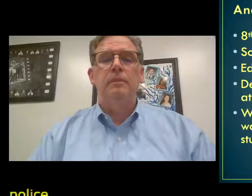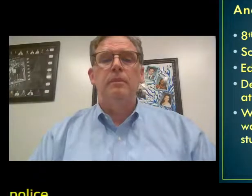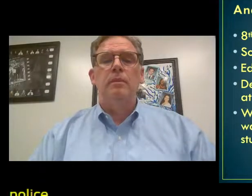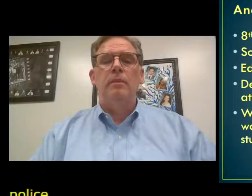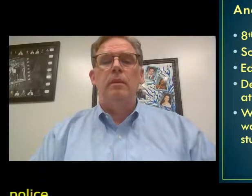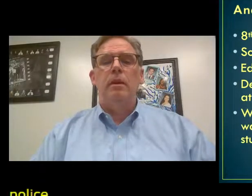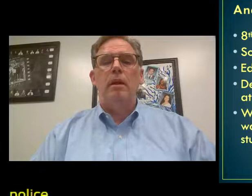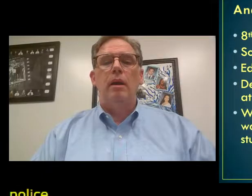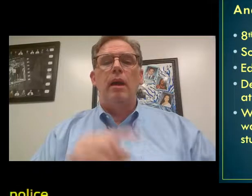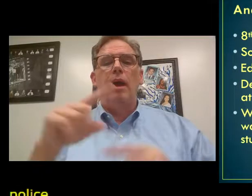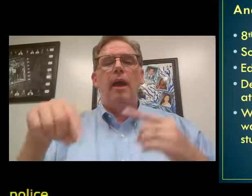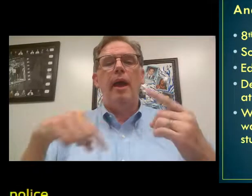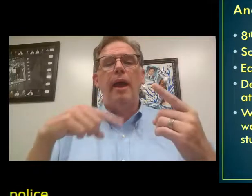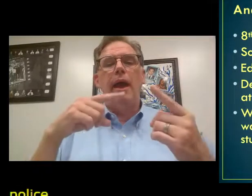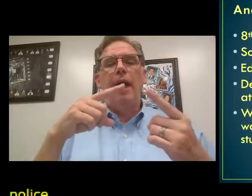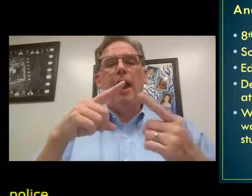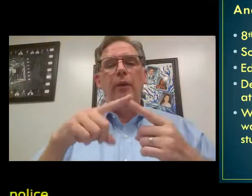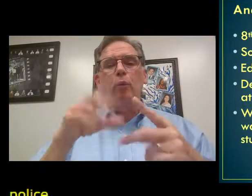and